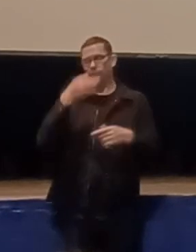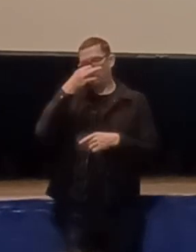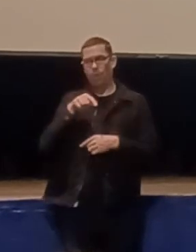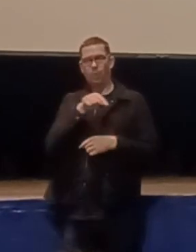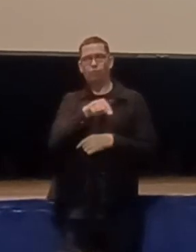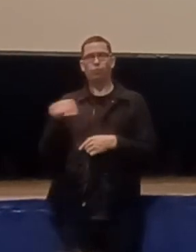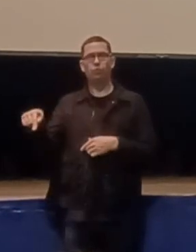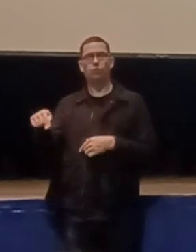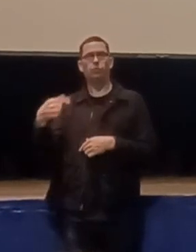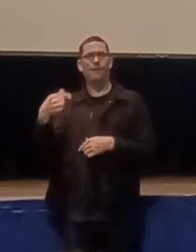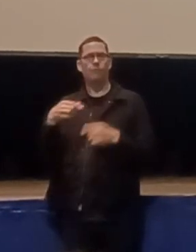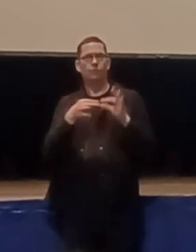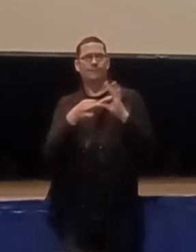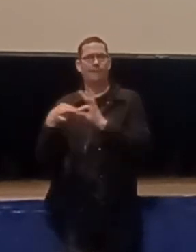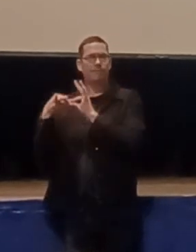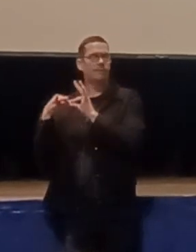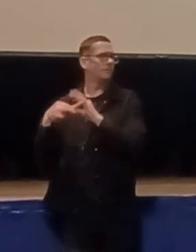to Diana.